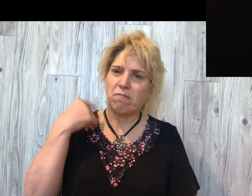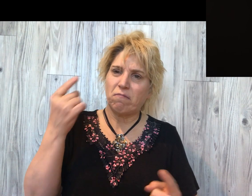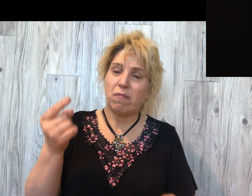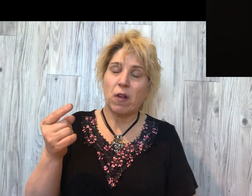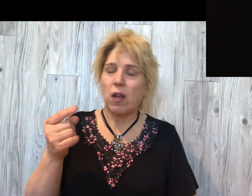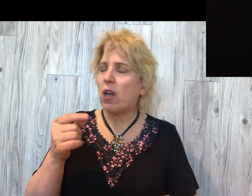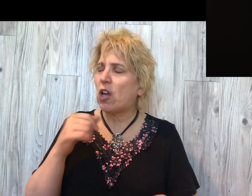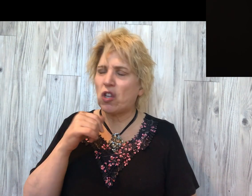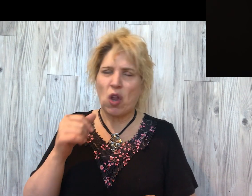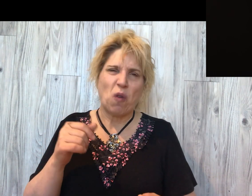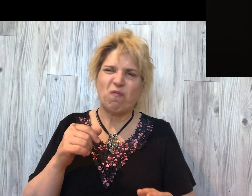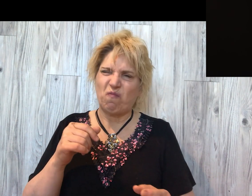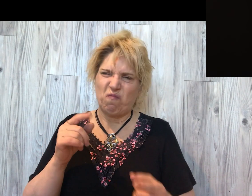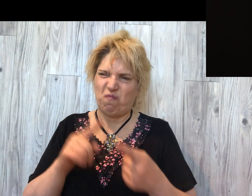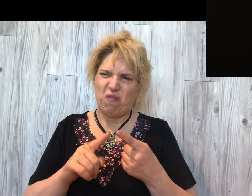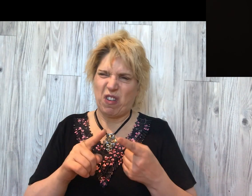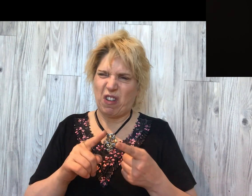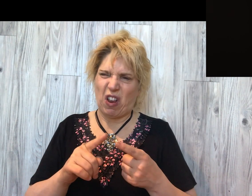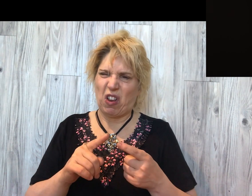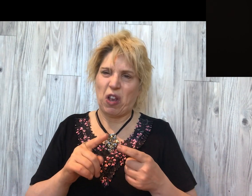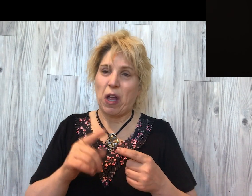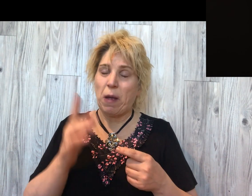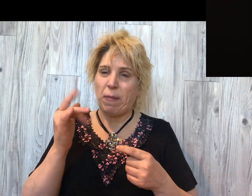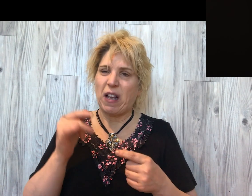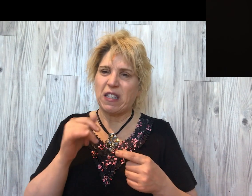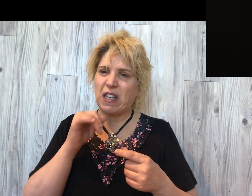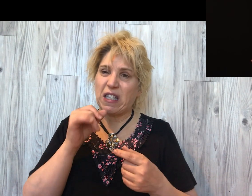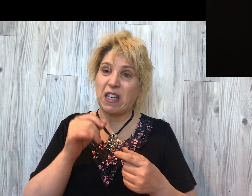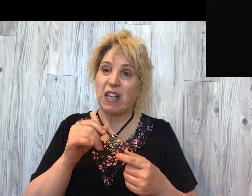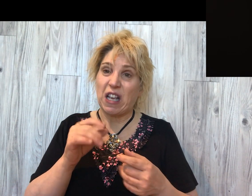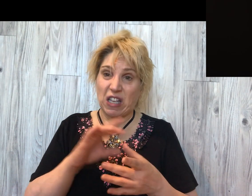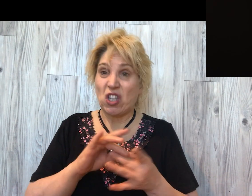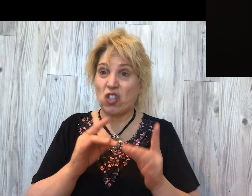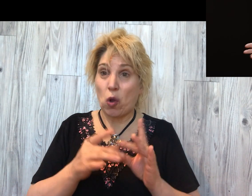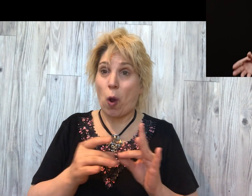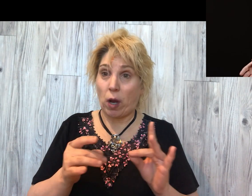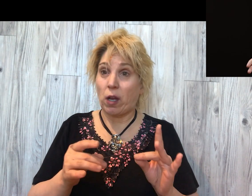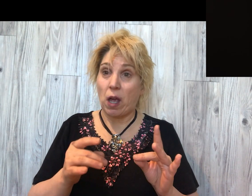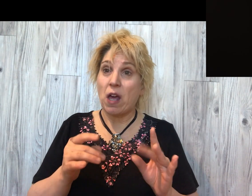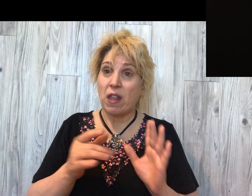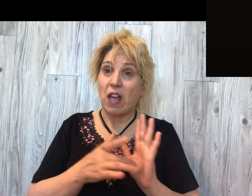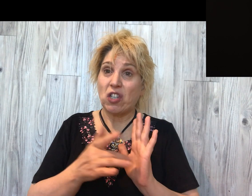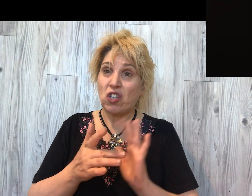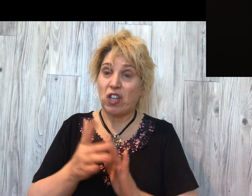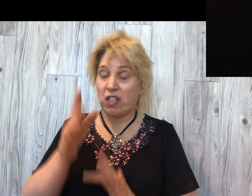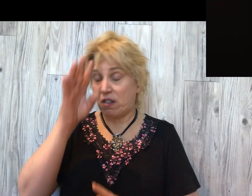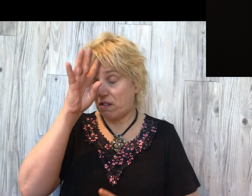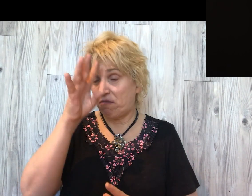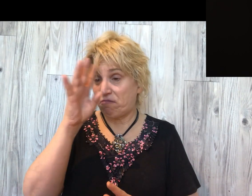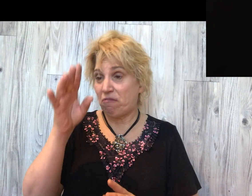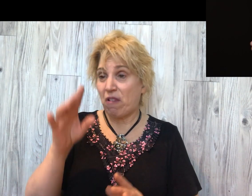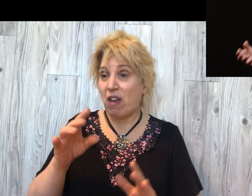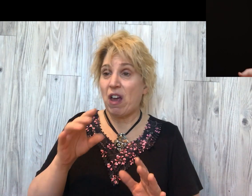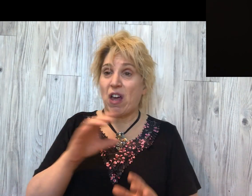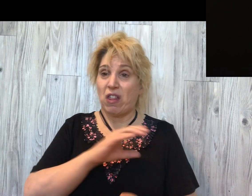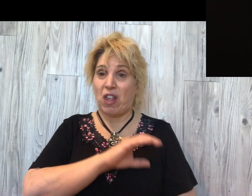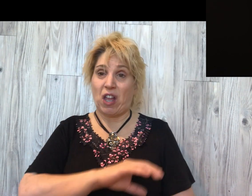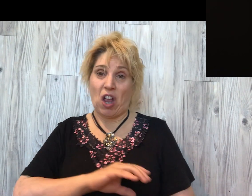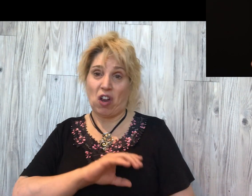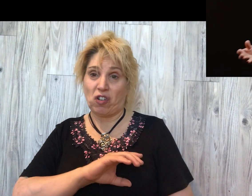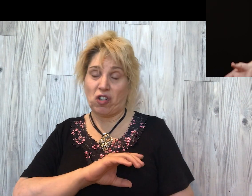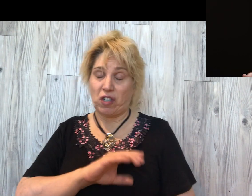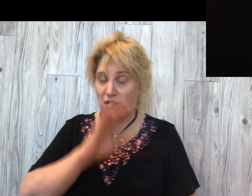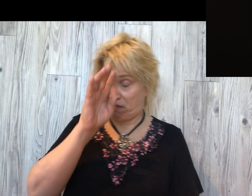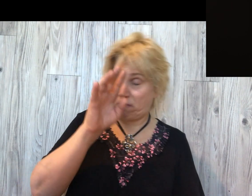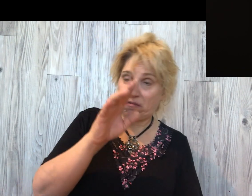Now, don't discount this story because it isn't actual history. It's a story. It's a story that Jesus made up. The characters are made